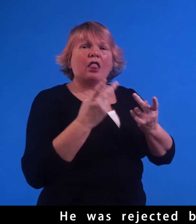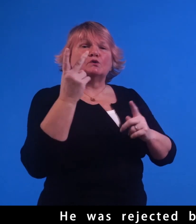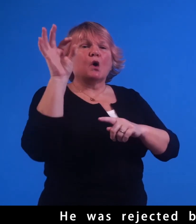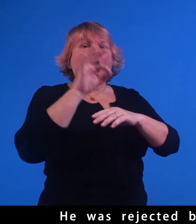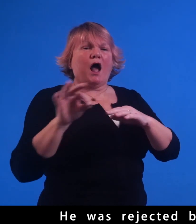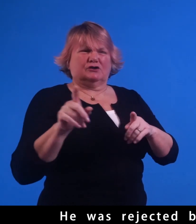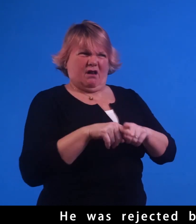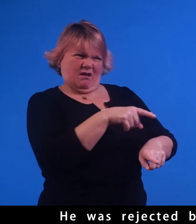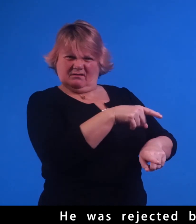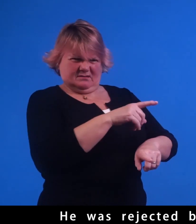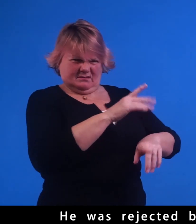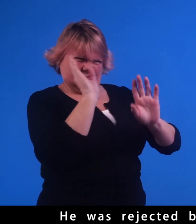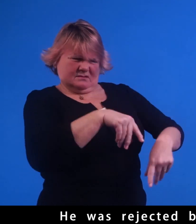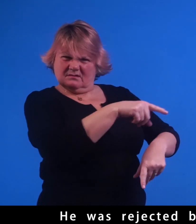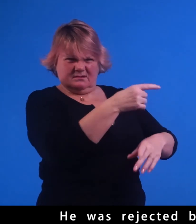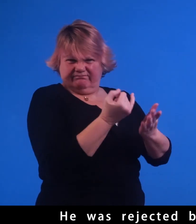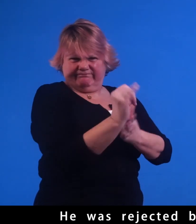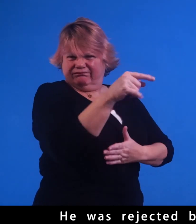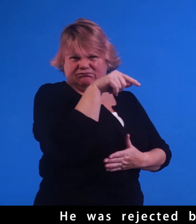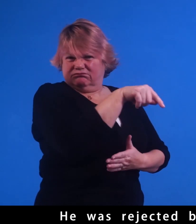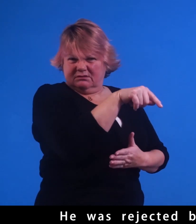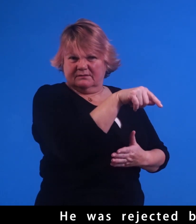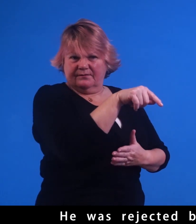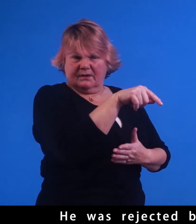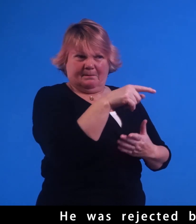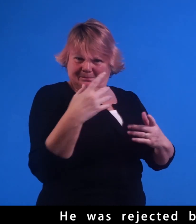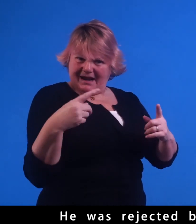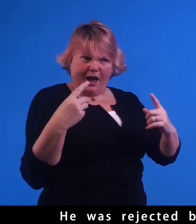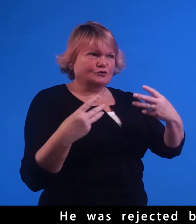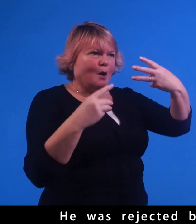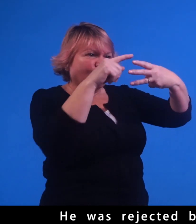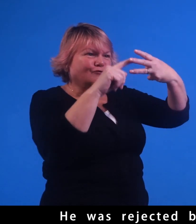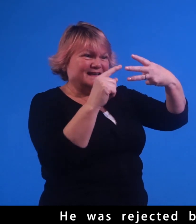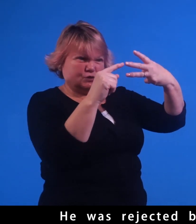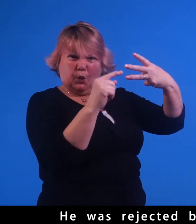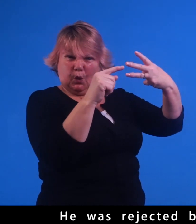He was rejected by the two other architects who'd placed in the top 3 of the competition,